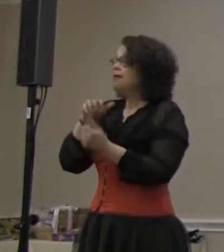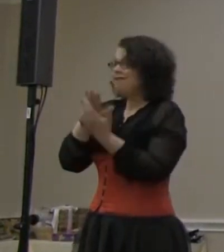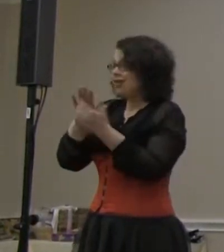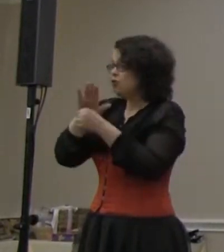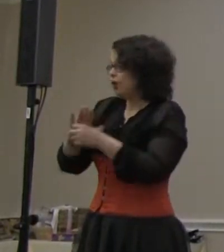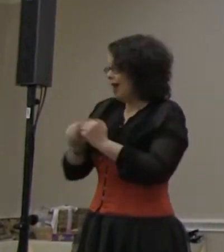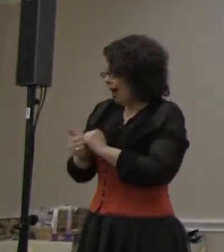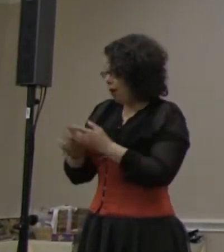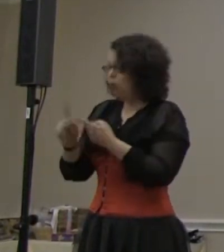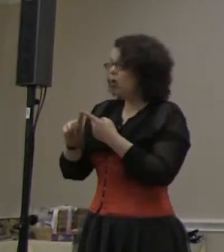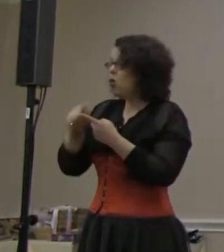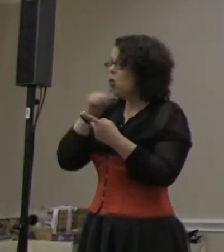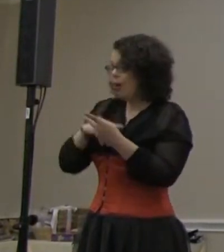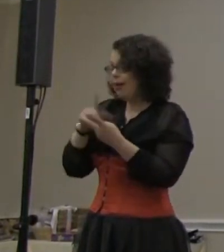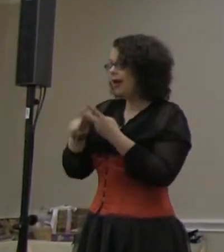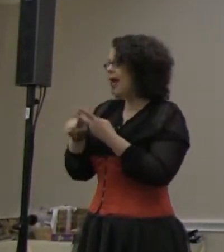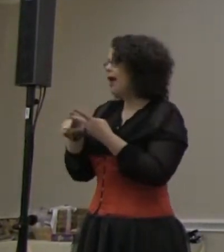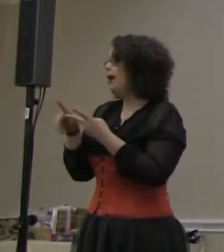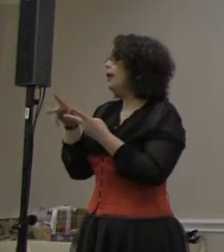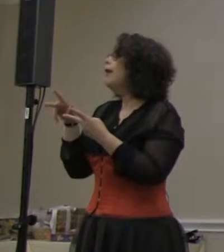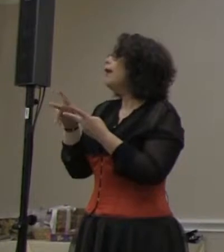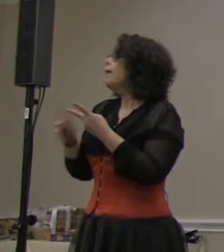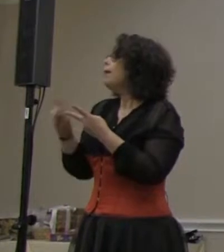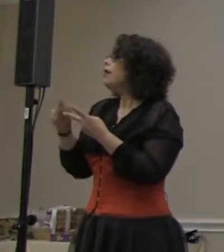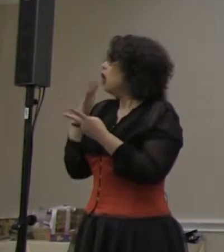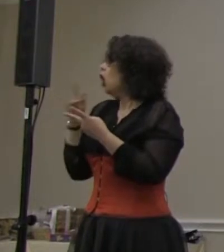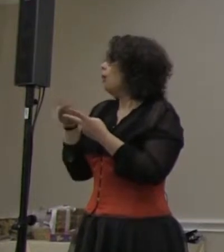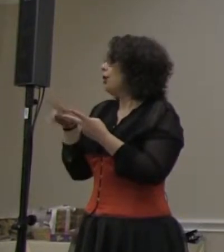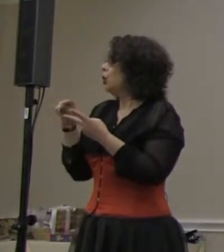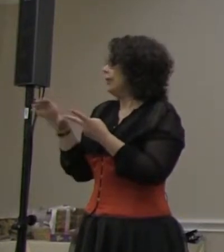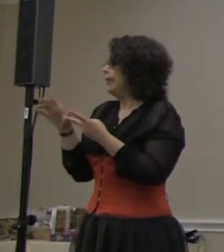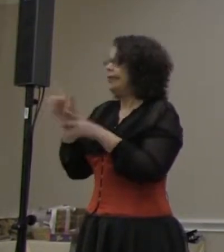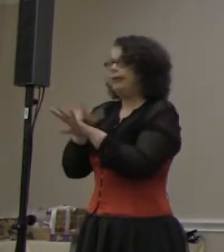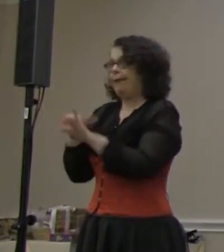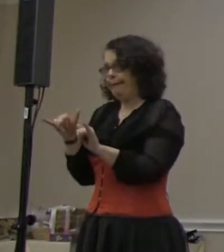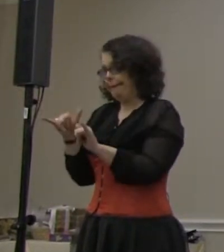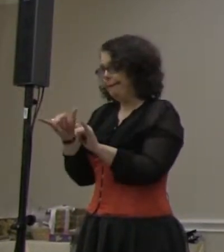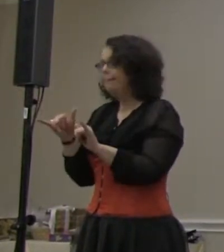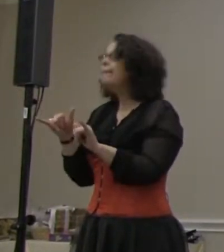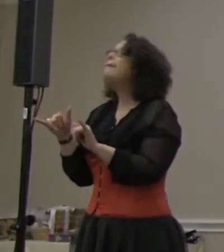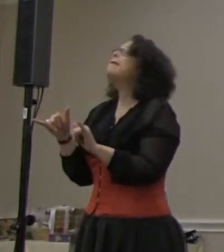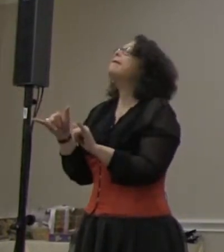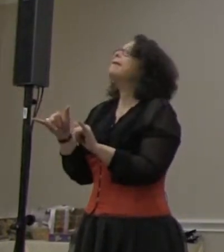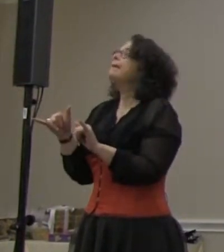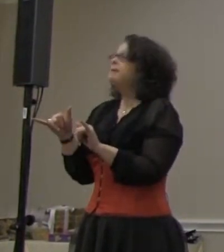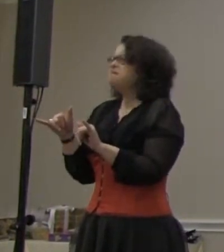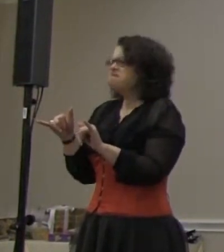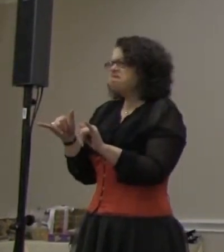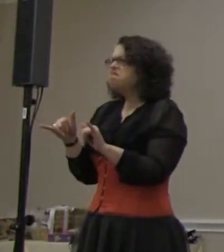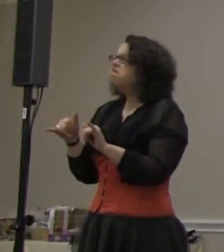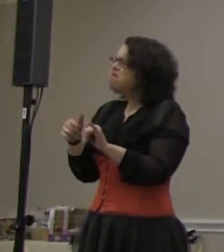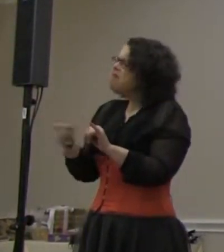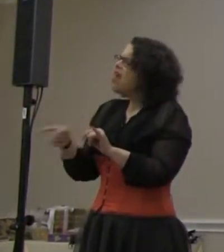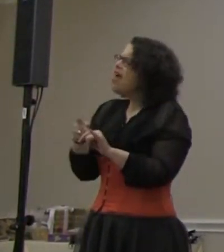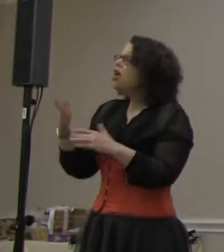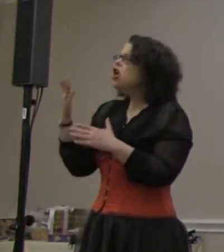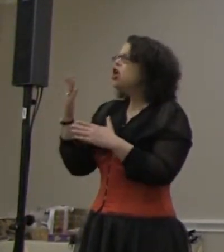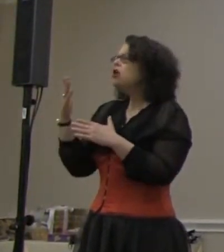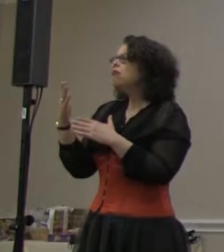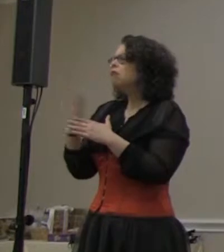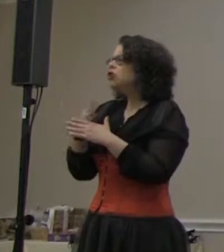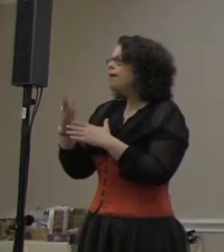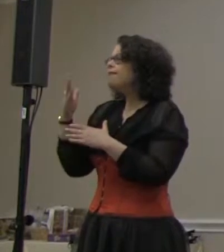women and people of color at the same time. While they may share some of the same experiences of sexism